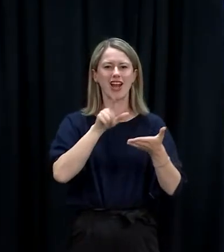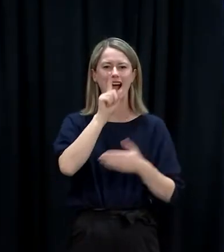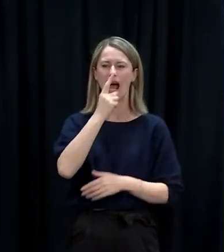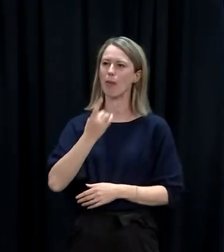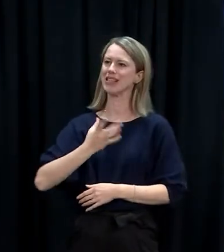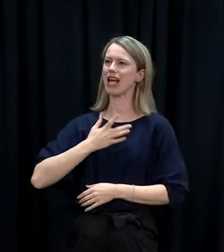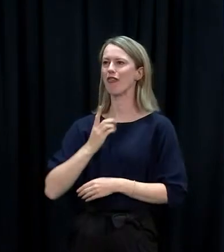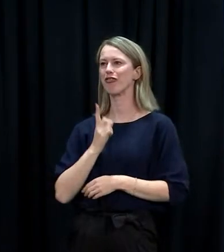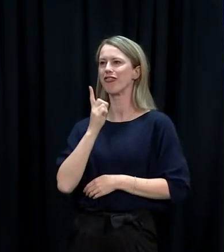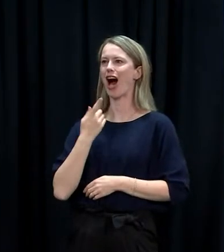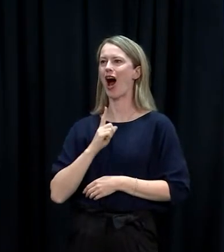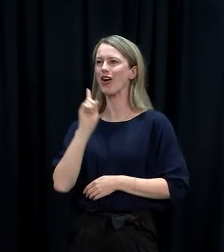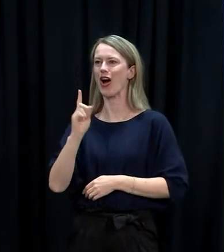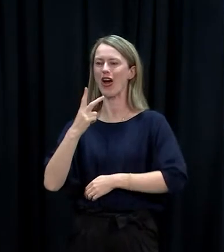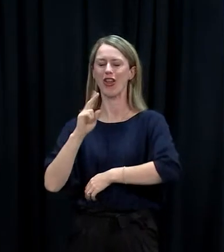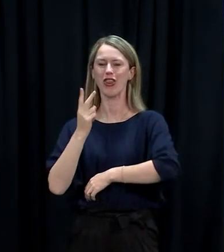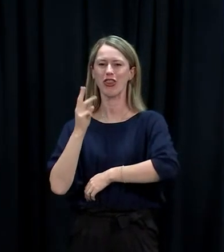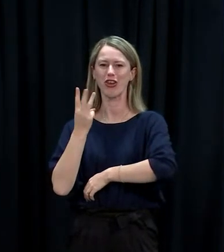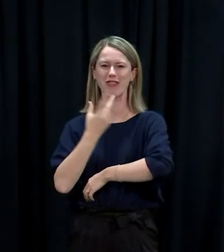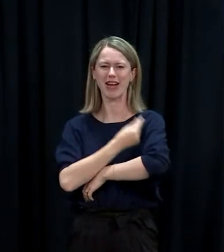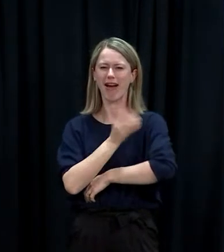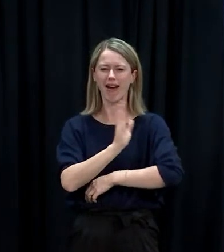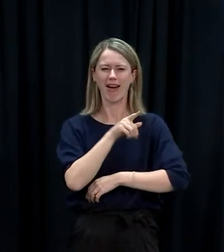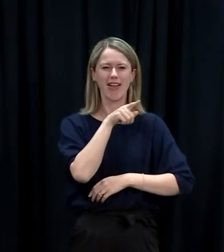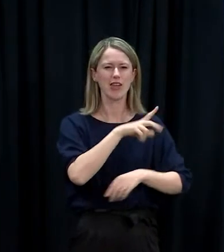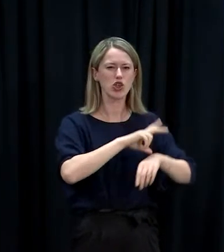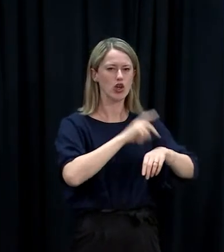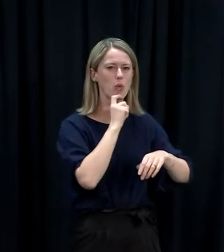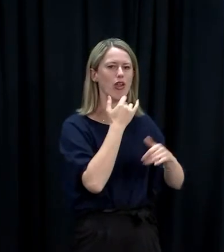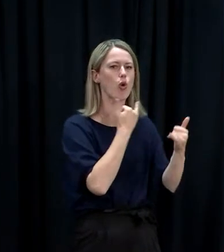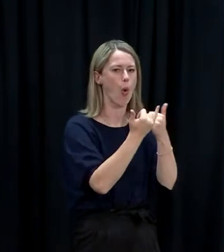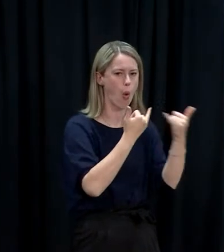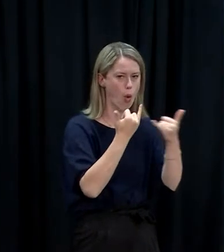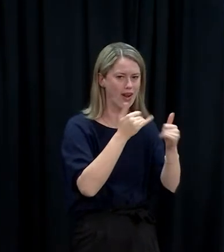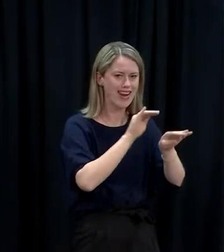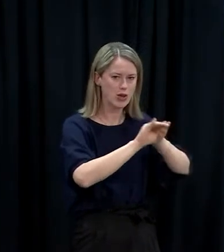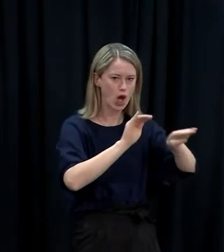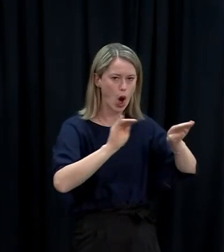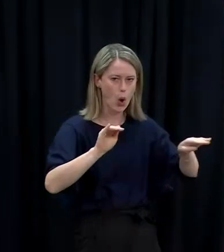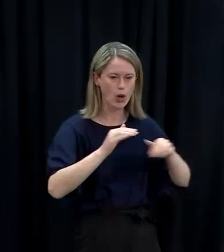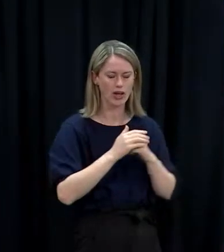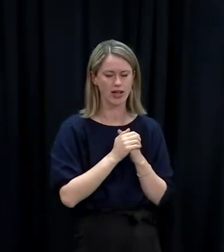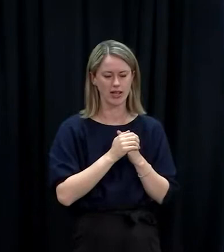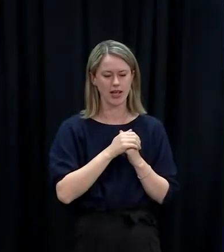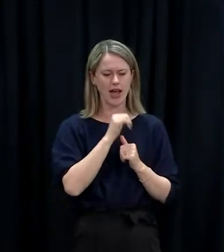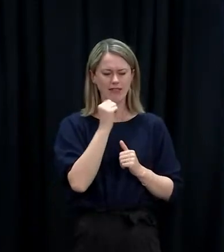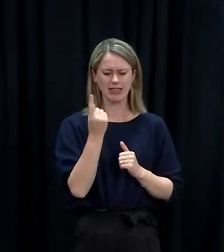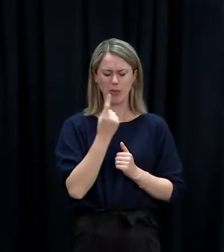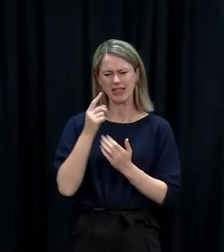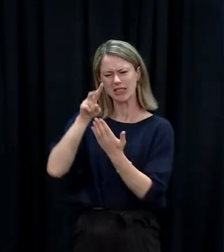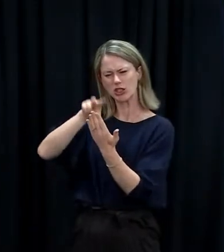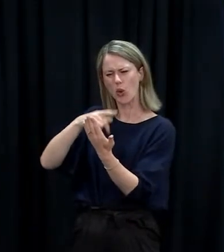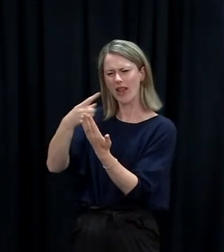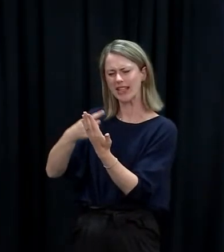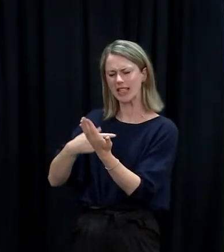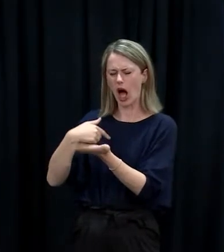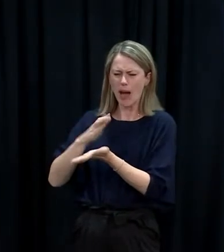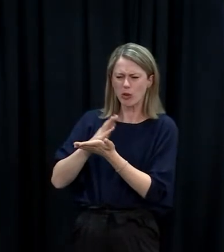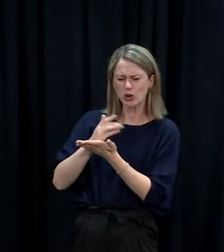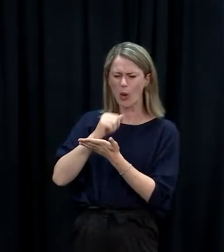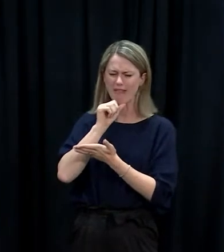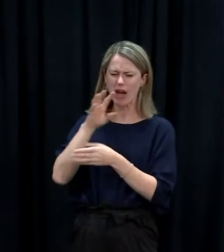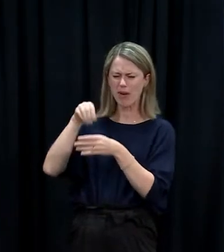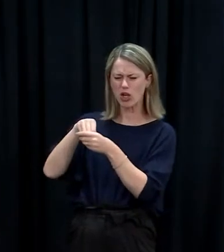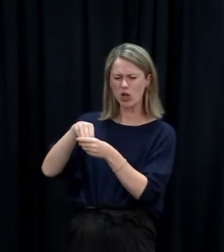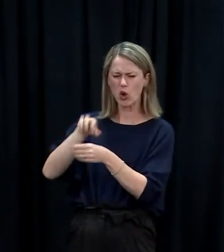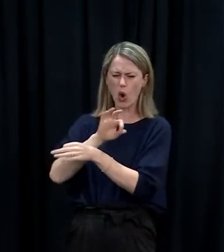that it will be administered, but it's a very specific set of criteria. If people, once they've seen the list, are unsure, then they can contact